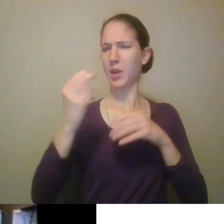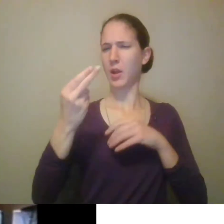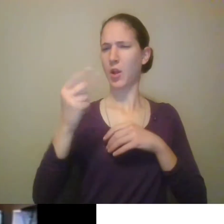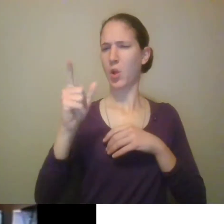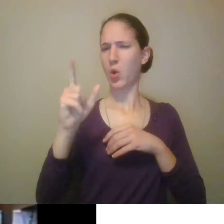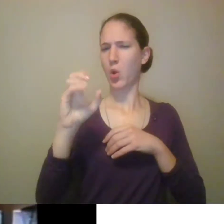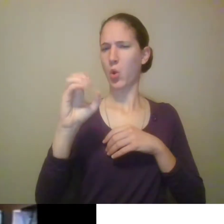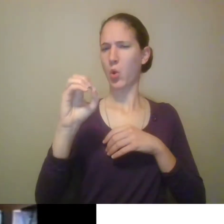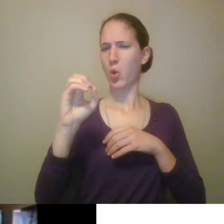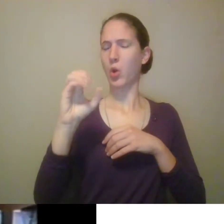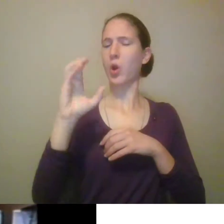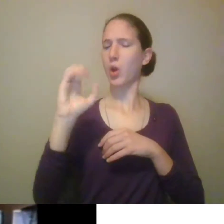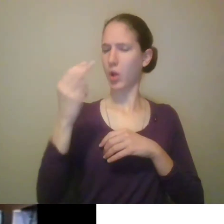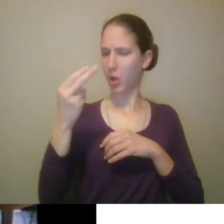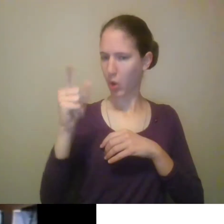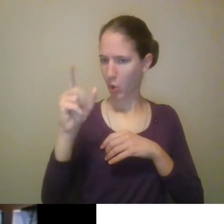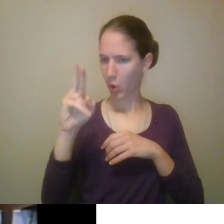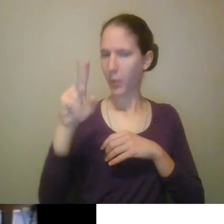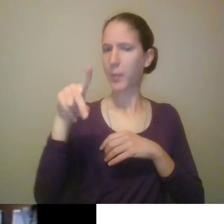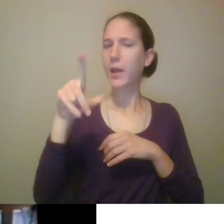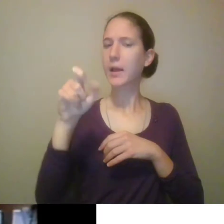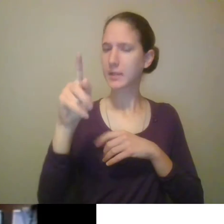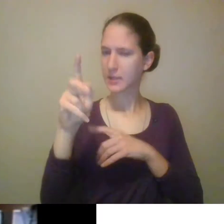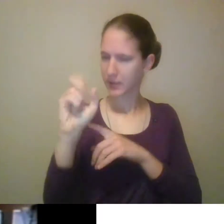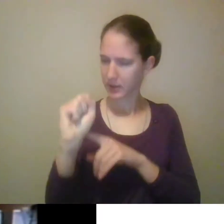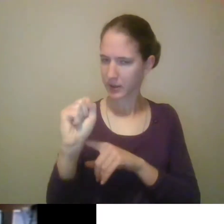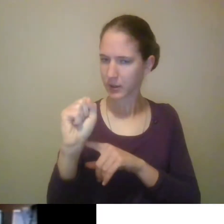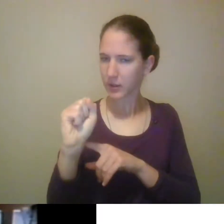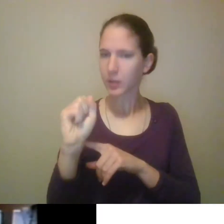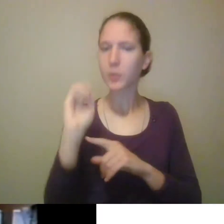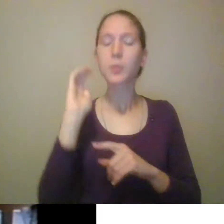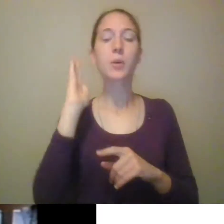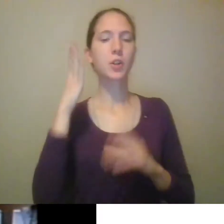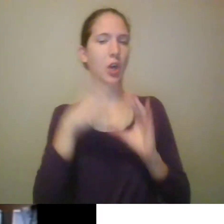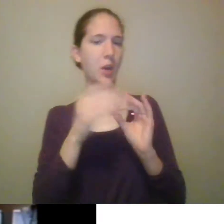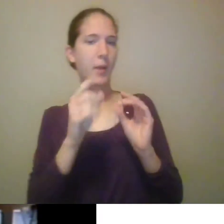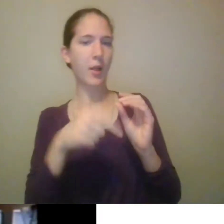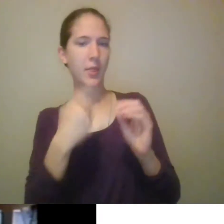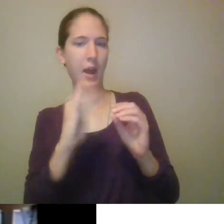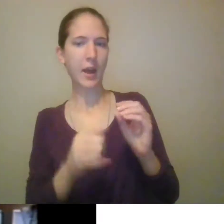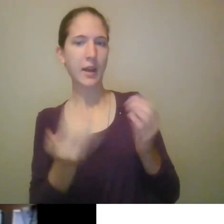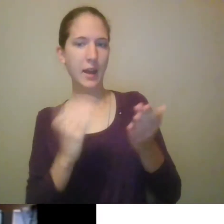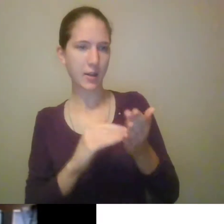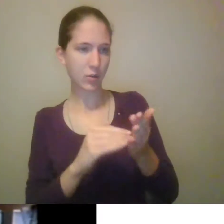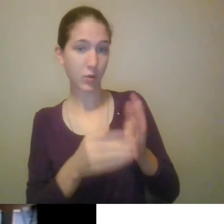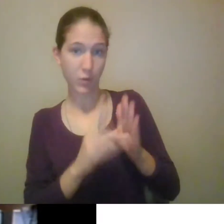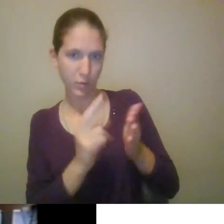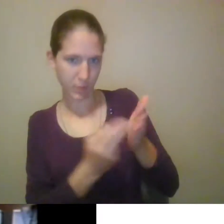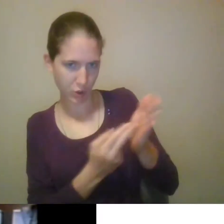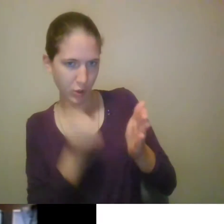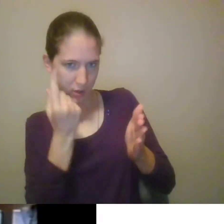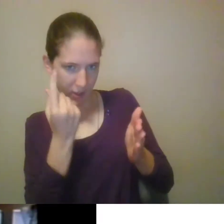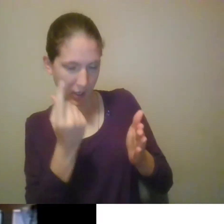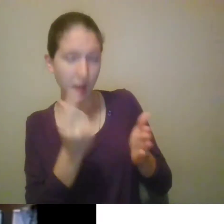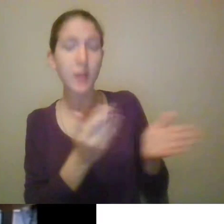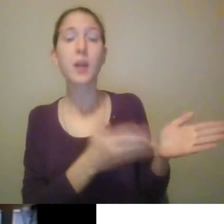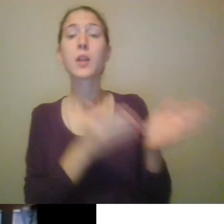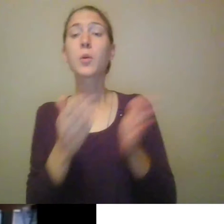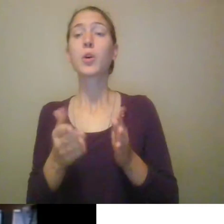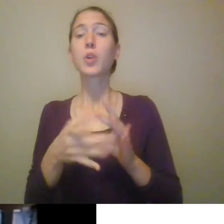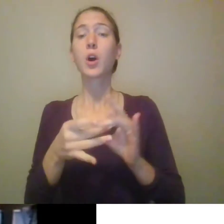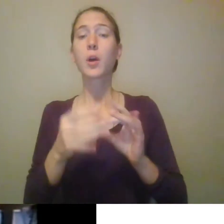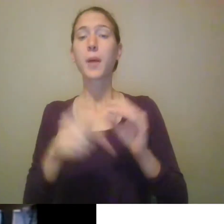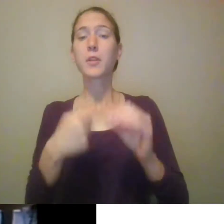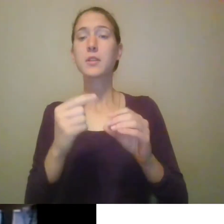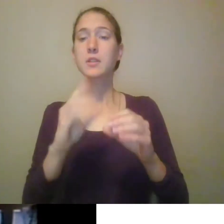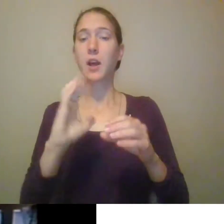you all understand what we've discussed. And then we're going to begin talking about today the cell membrane, and we're going to talk about how things